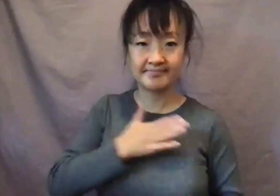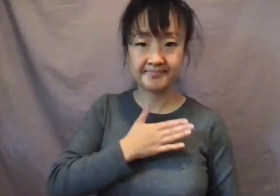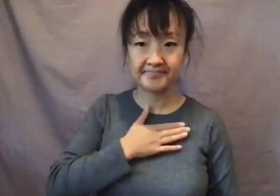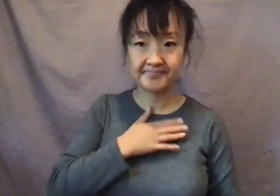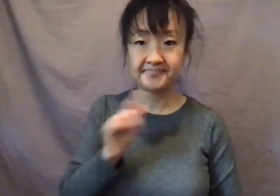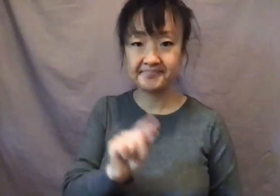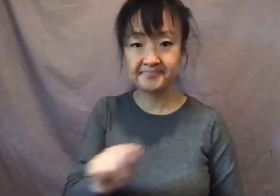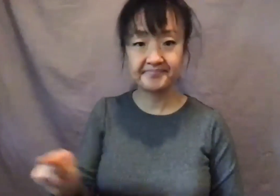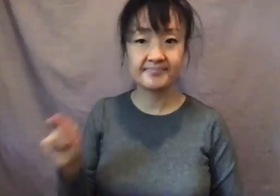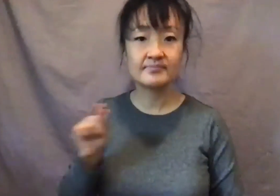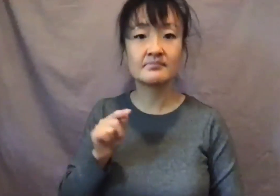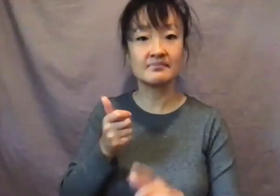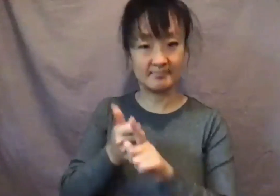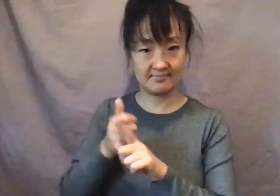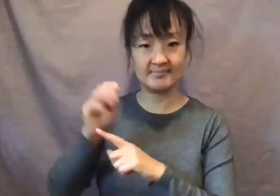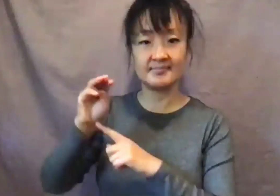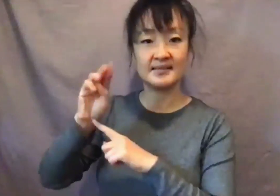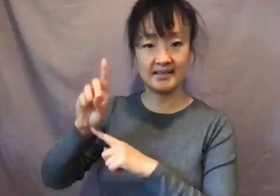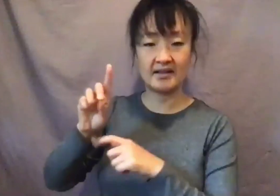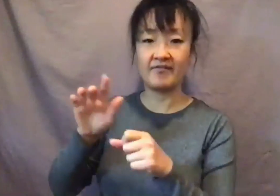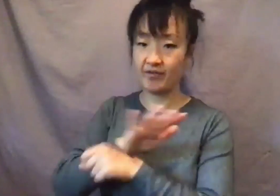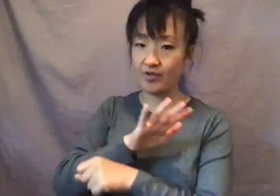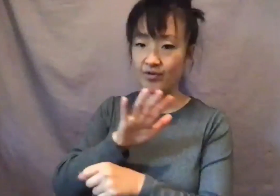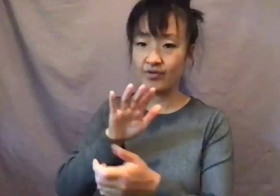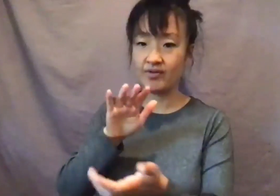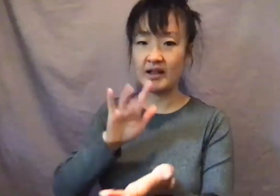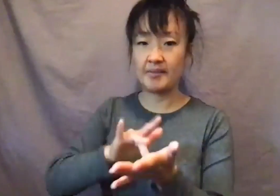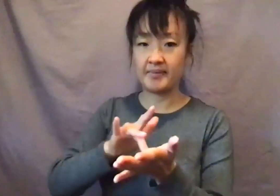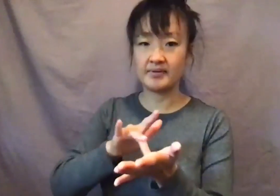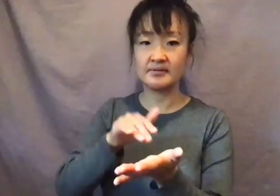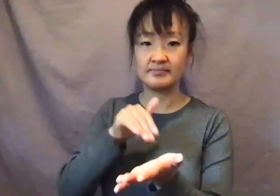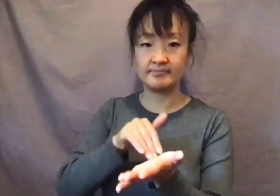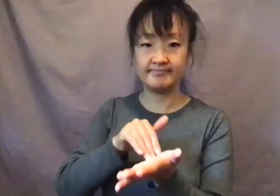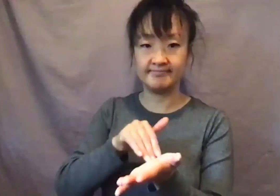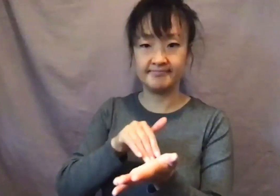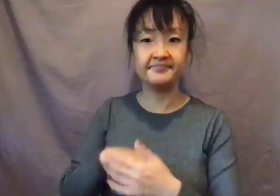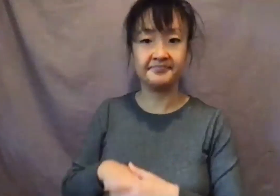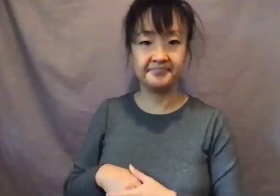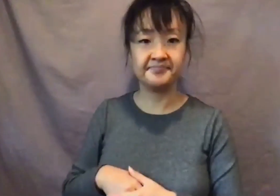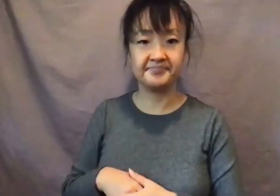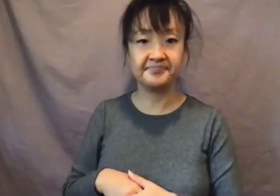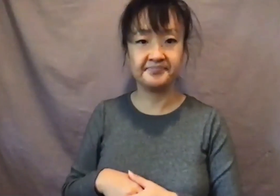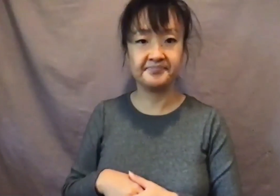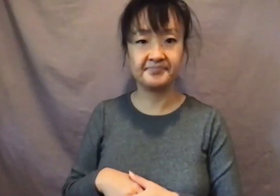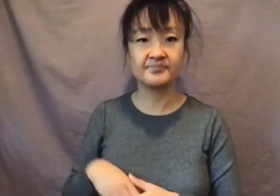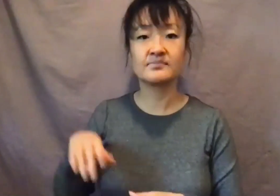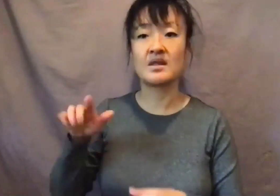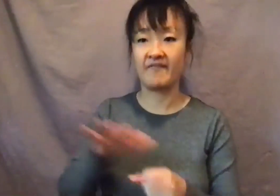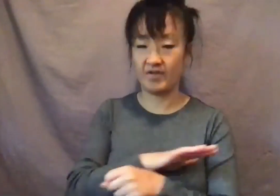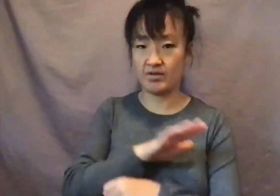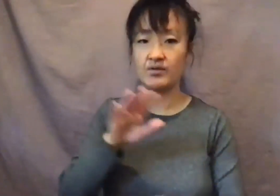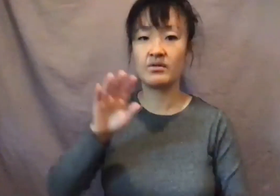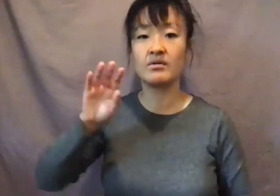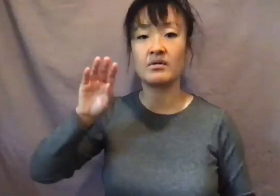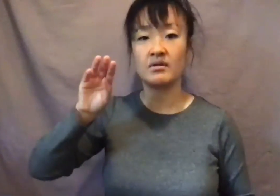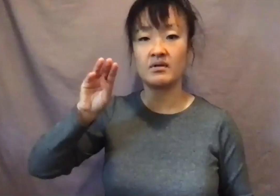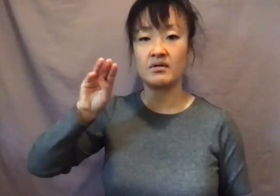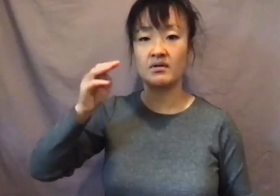that are MDs, that are full-fledged in Chinese medicine OM programs, master's program.